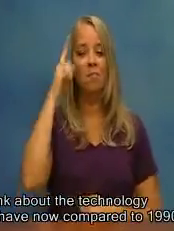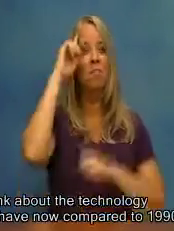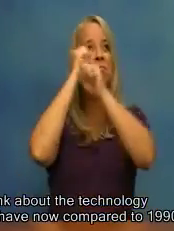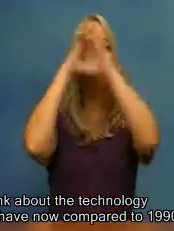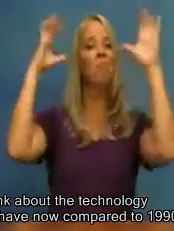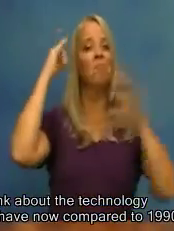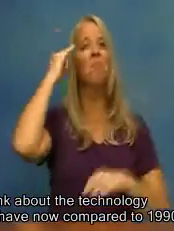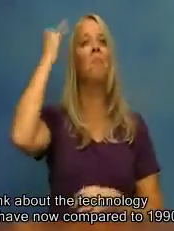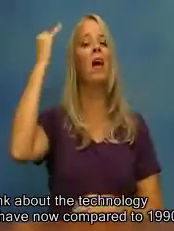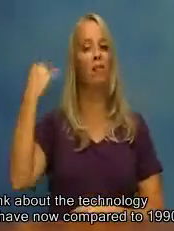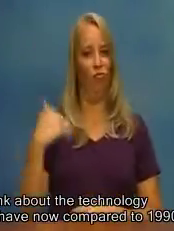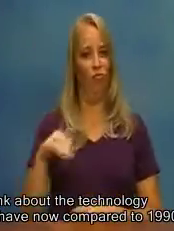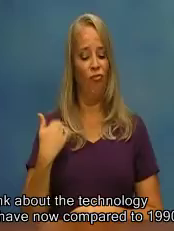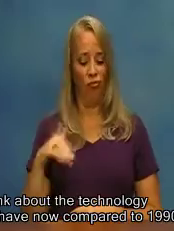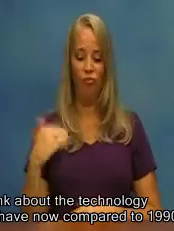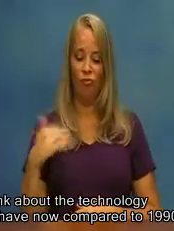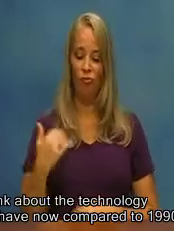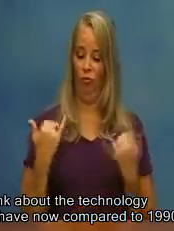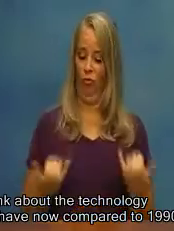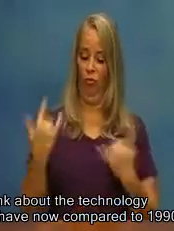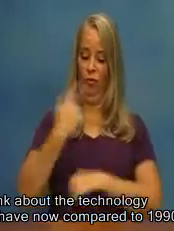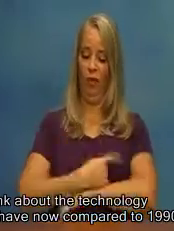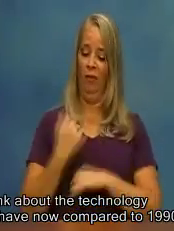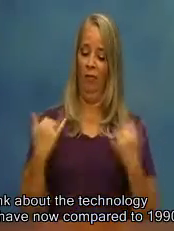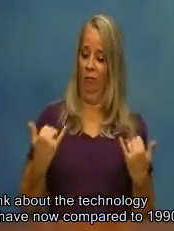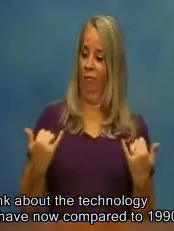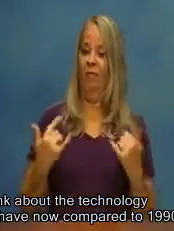Think about the technology we have now compared to 1990.